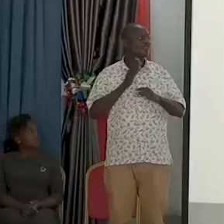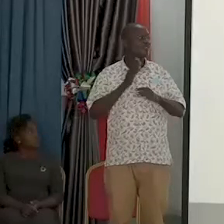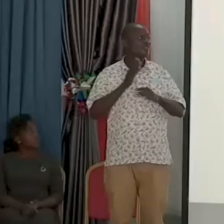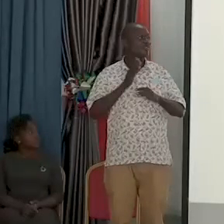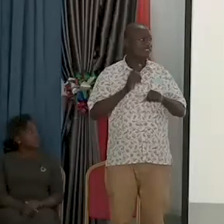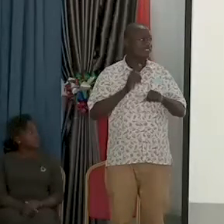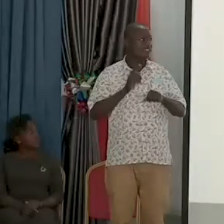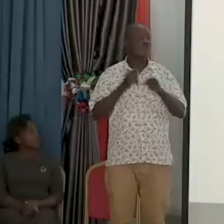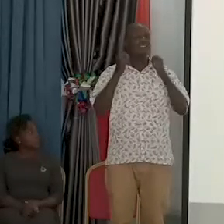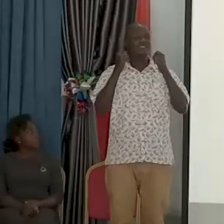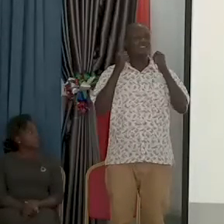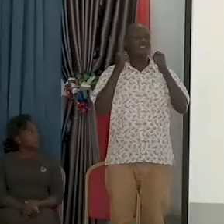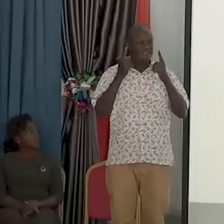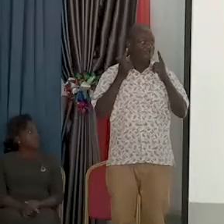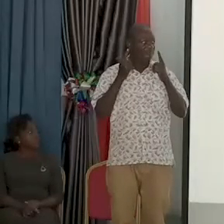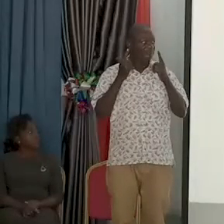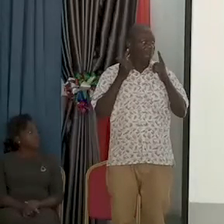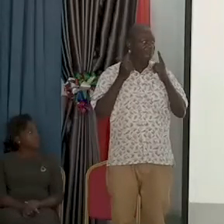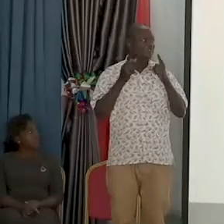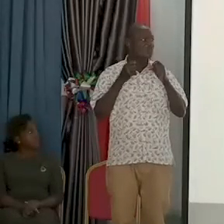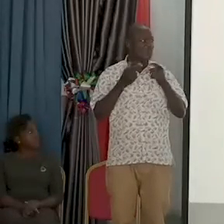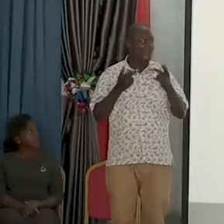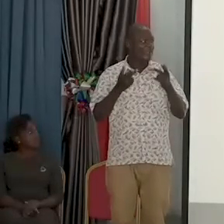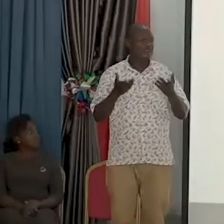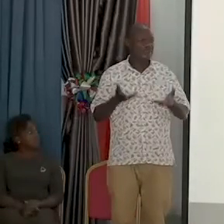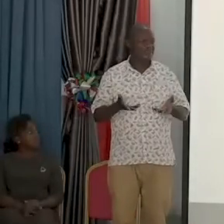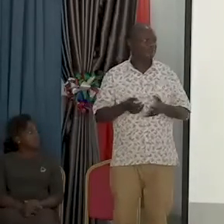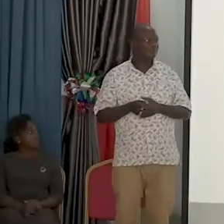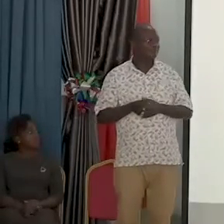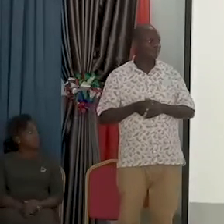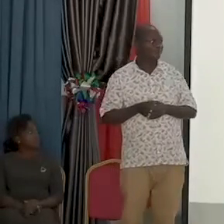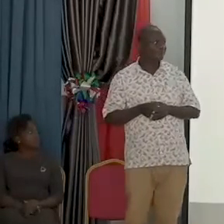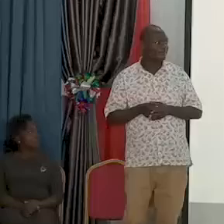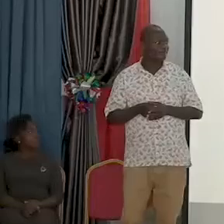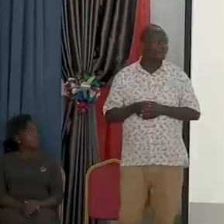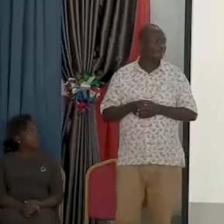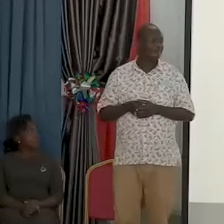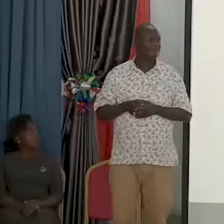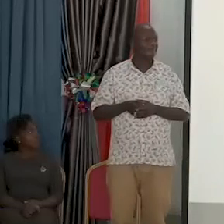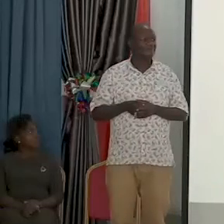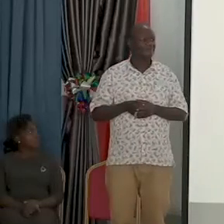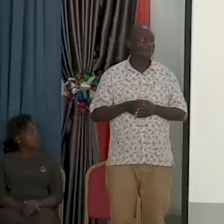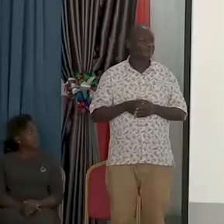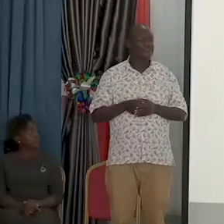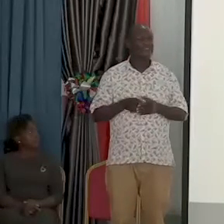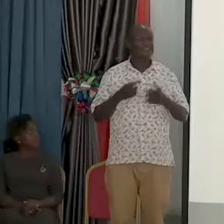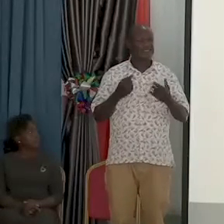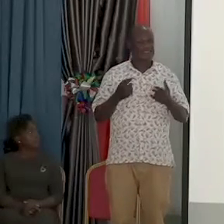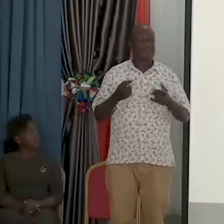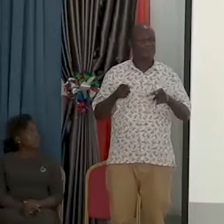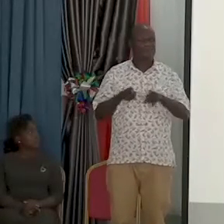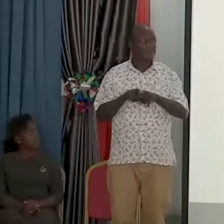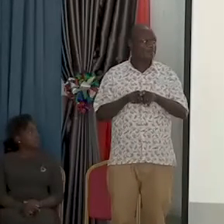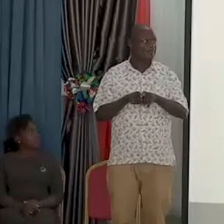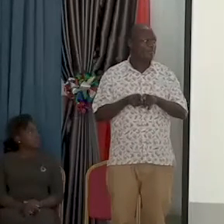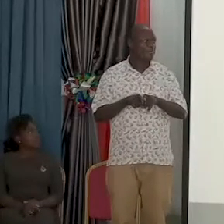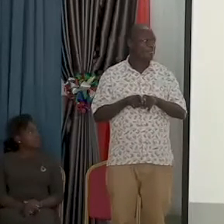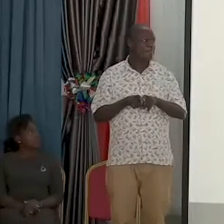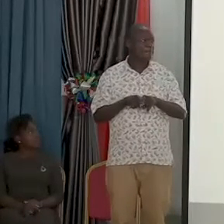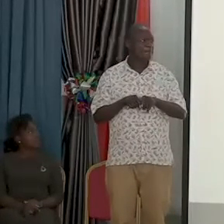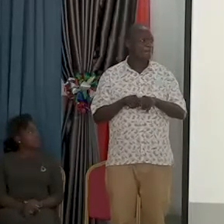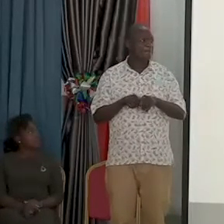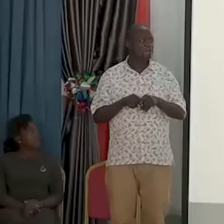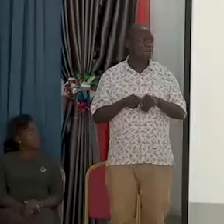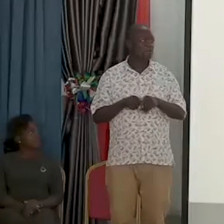understand what your lives are like. And I know that some of you have very different lives than I do.